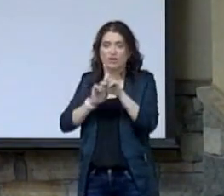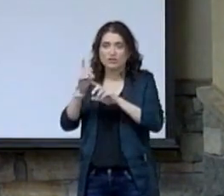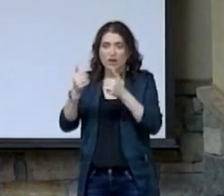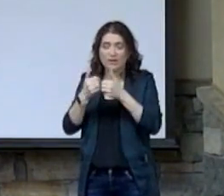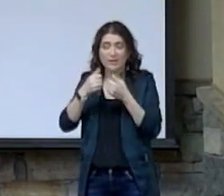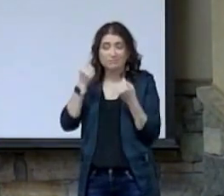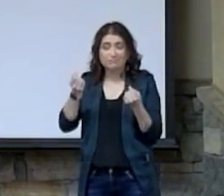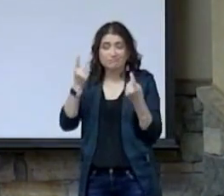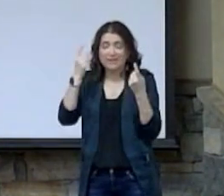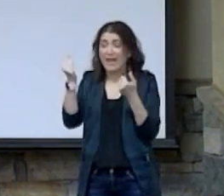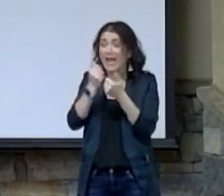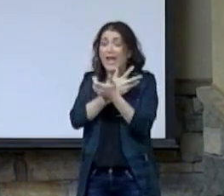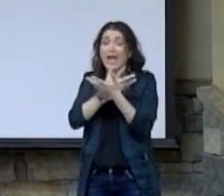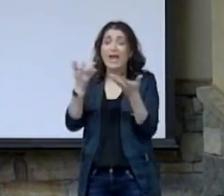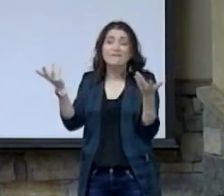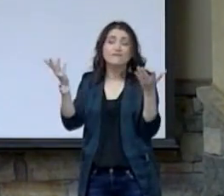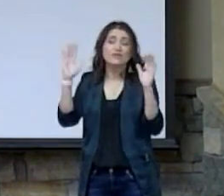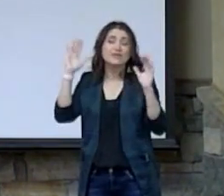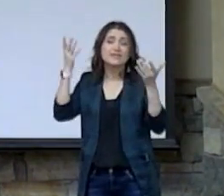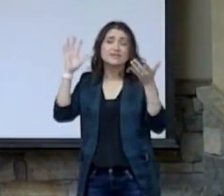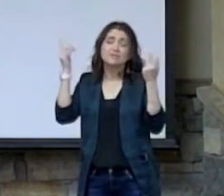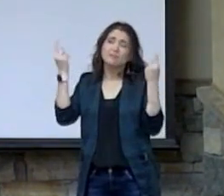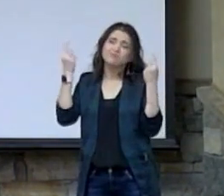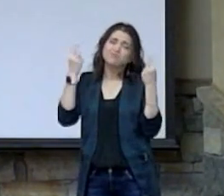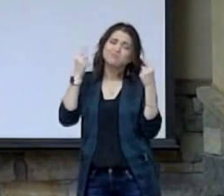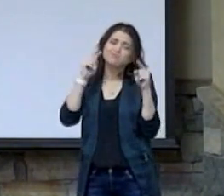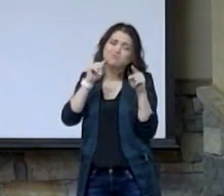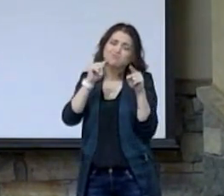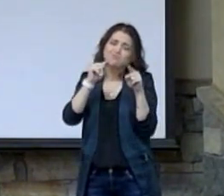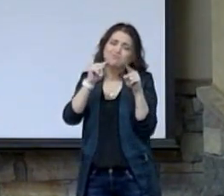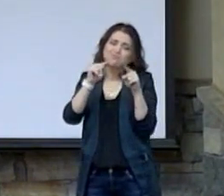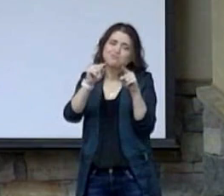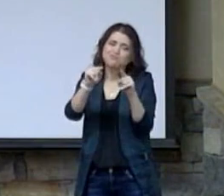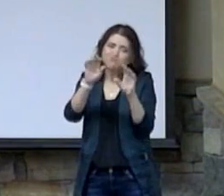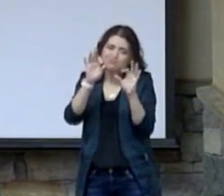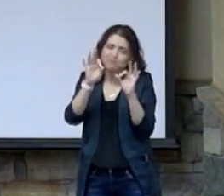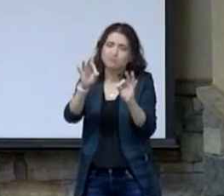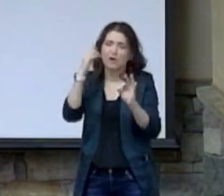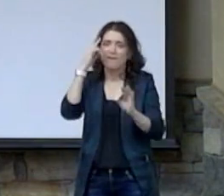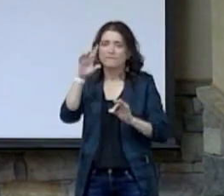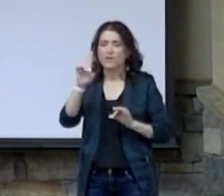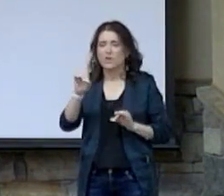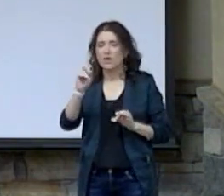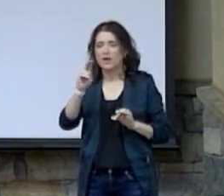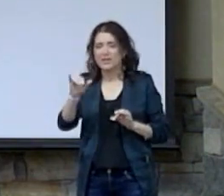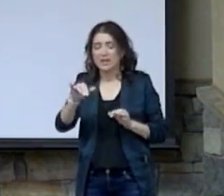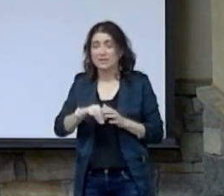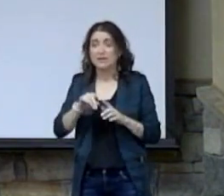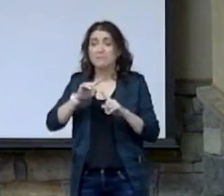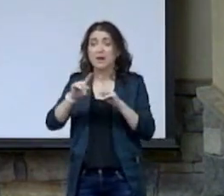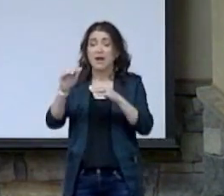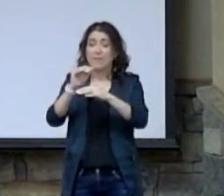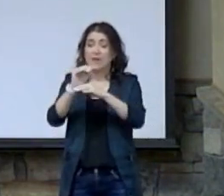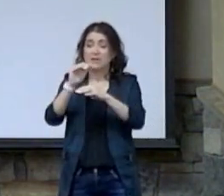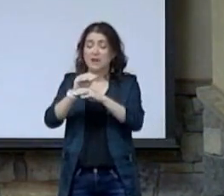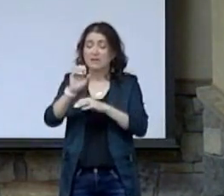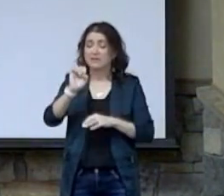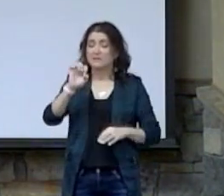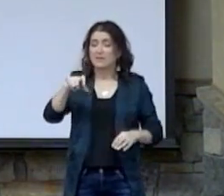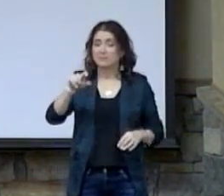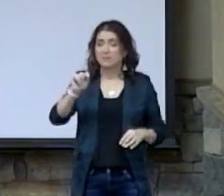everything seemed to be lining up perfectly for Danny Heatley. But then, on the night of September the